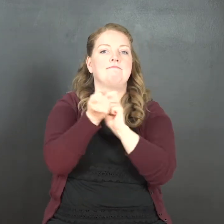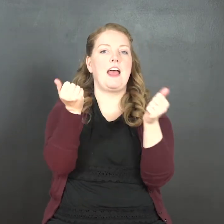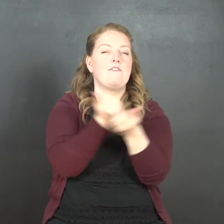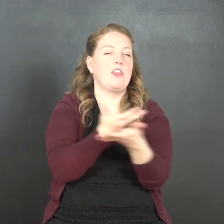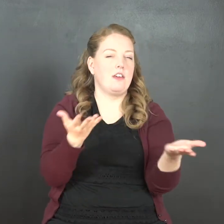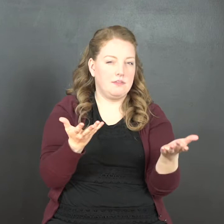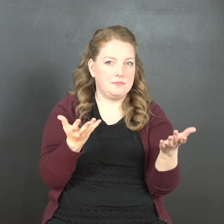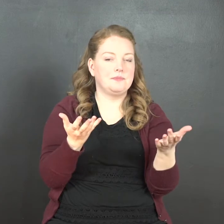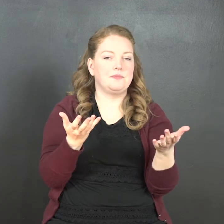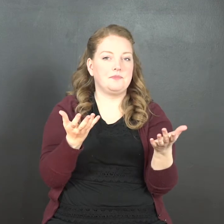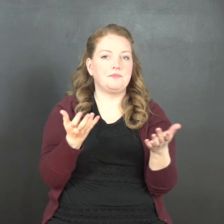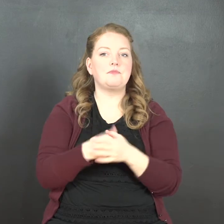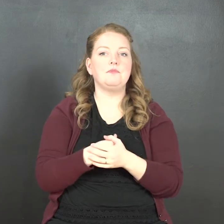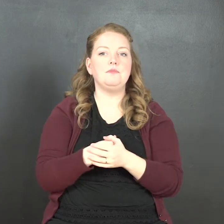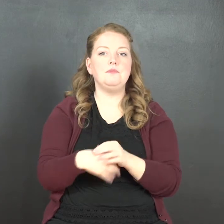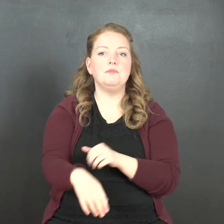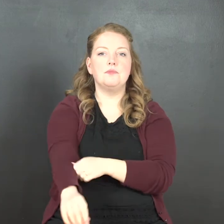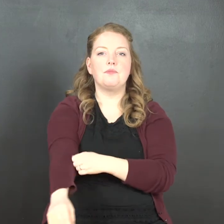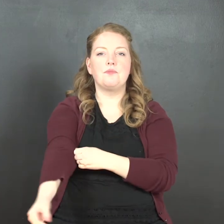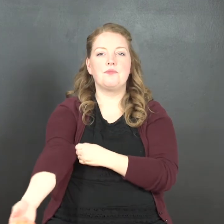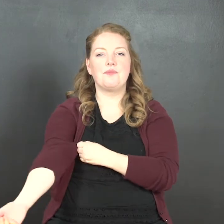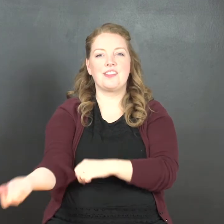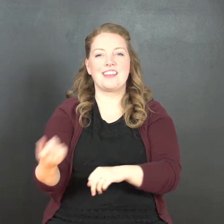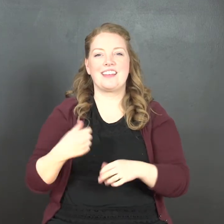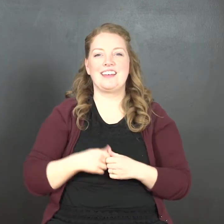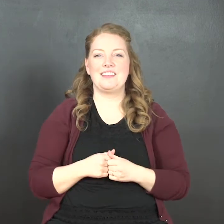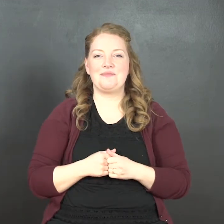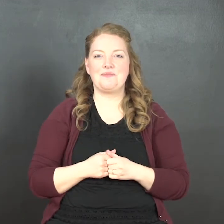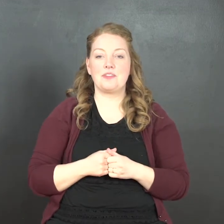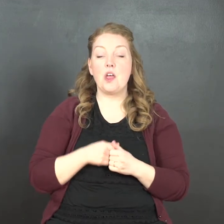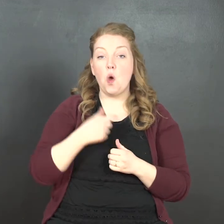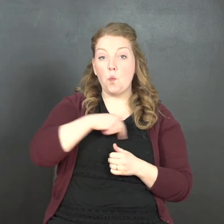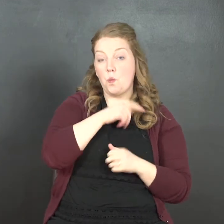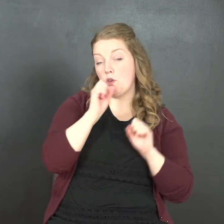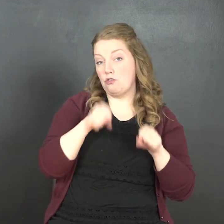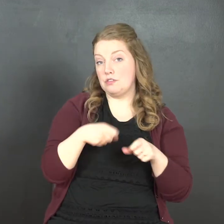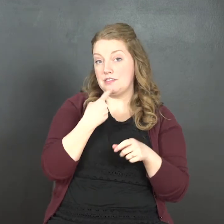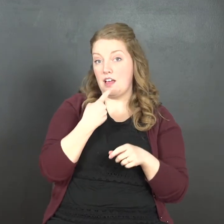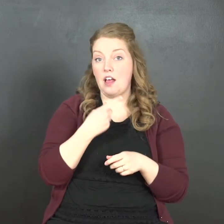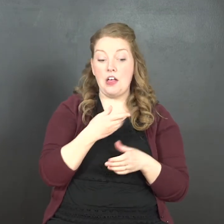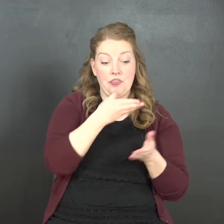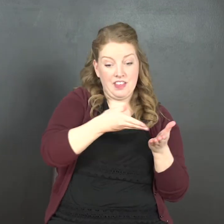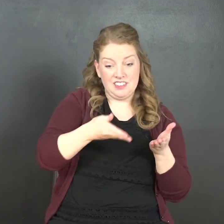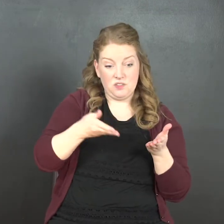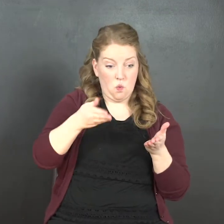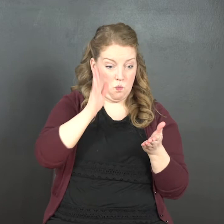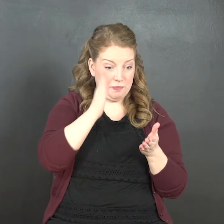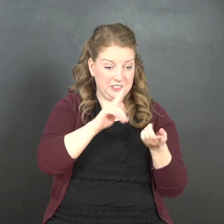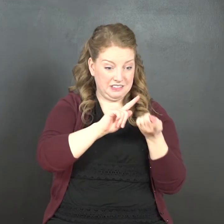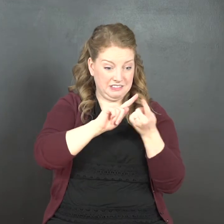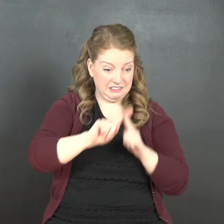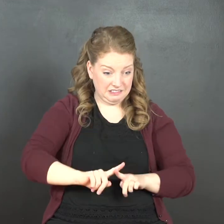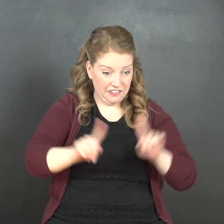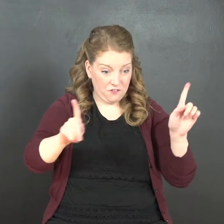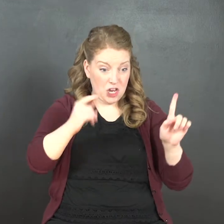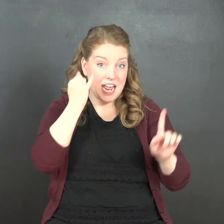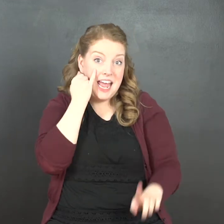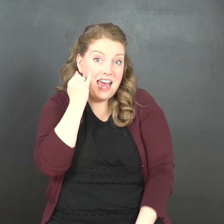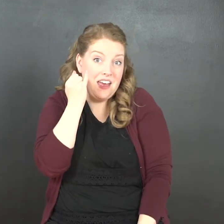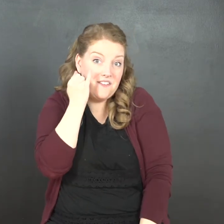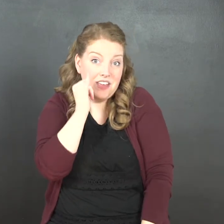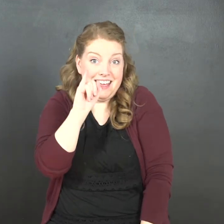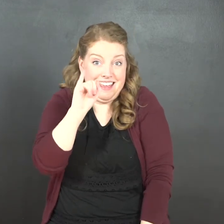that simple little word. In fact, we would say it this way, things would be different if, and you can fill in the blank for whatever that looks like for